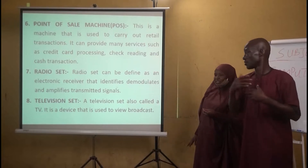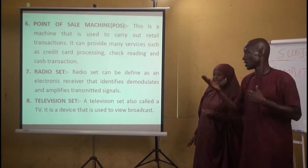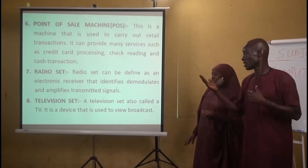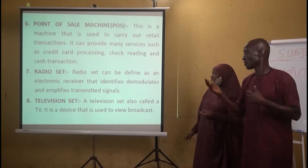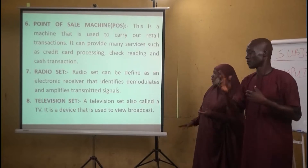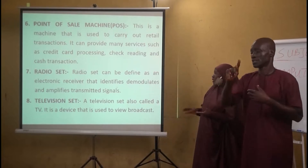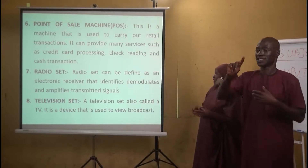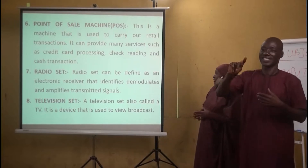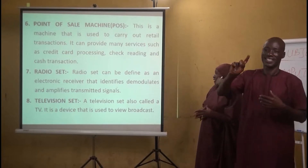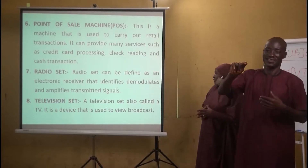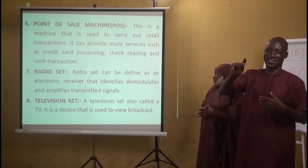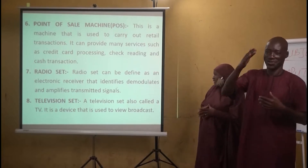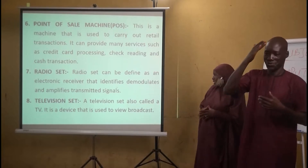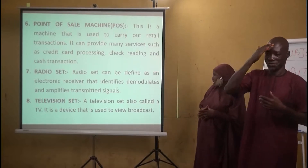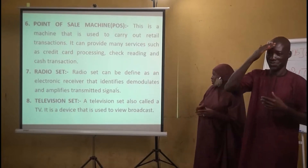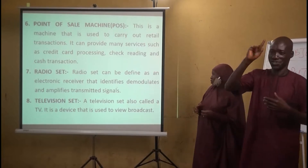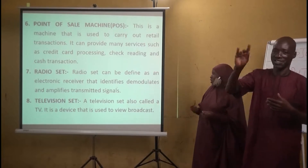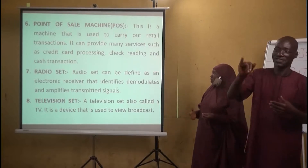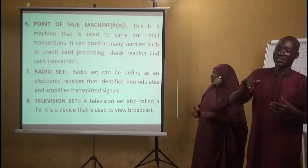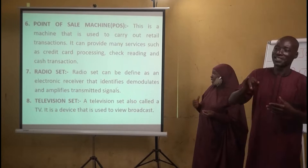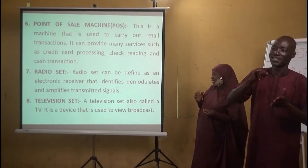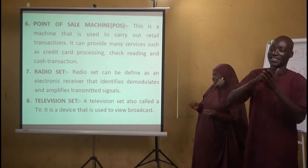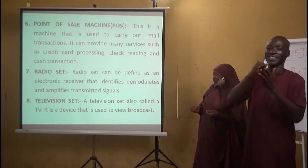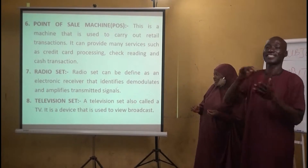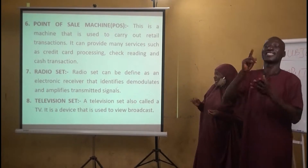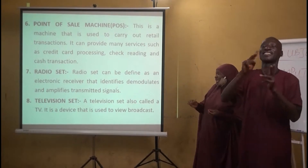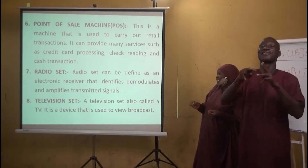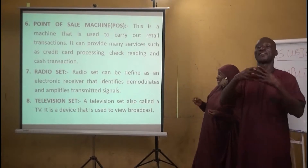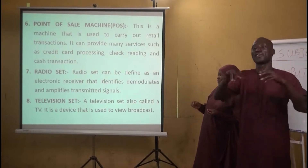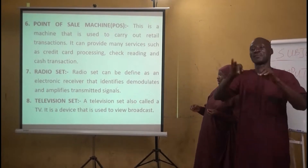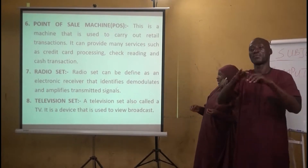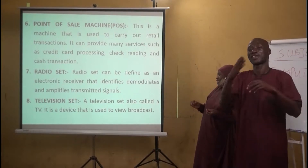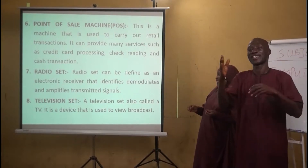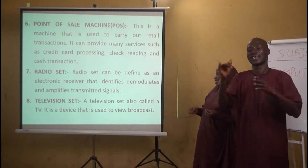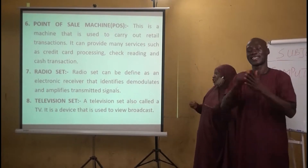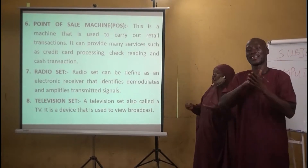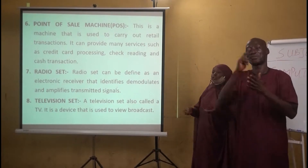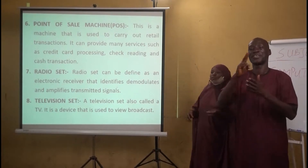set. The television set, also called a TV, it is a device that is used to view